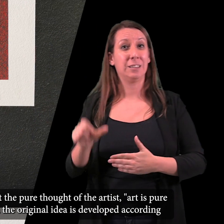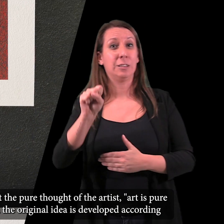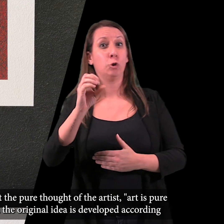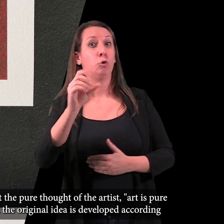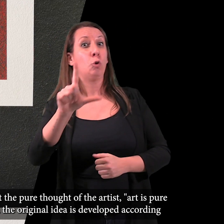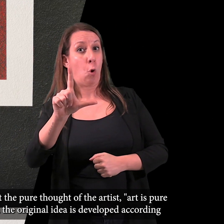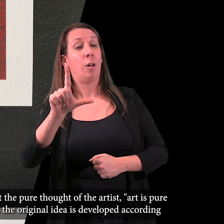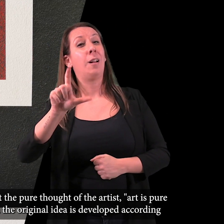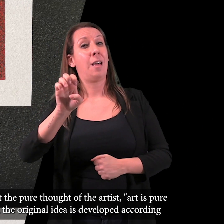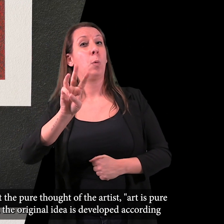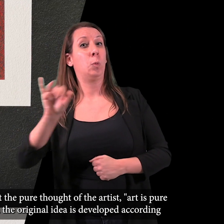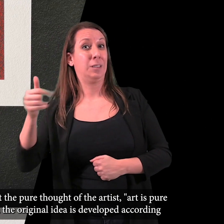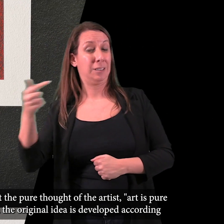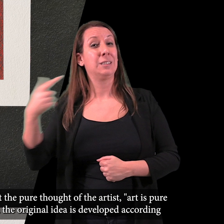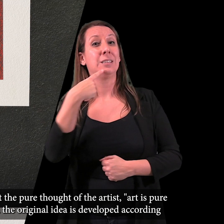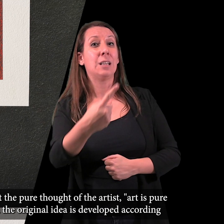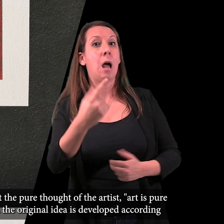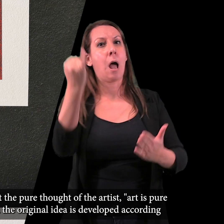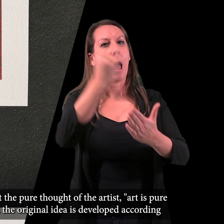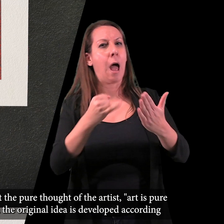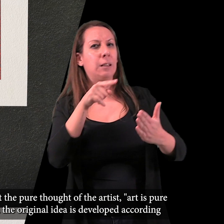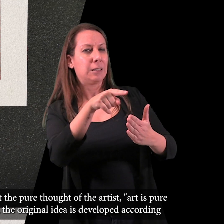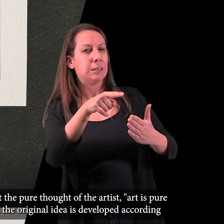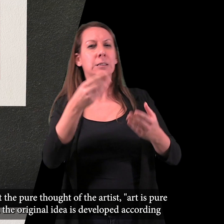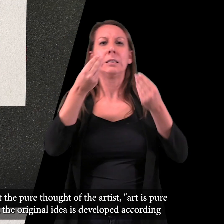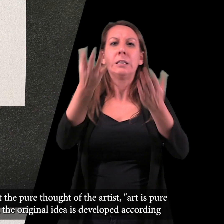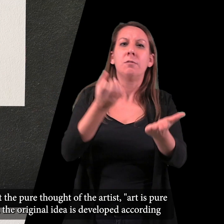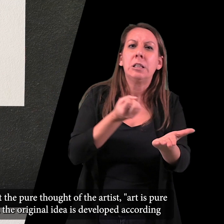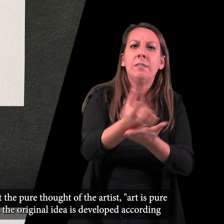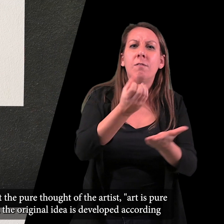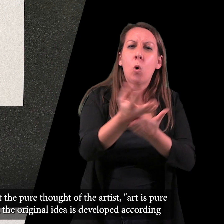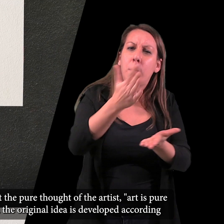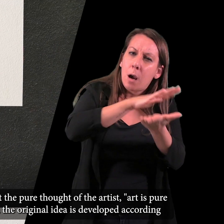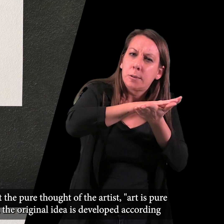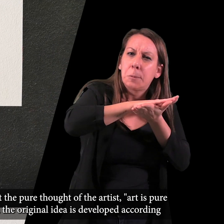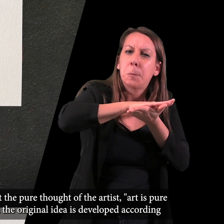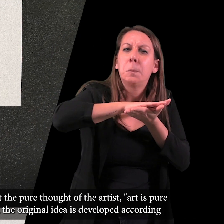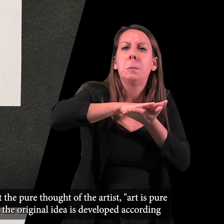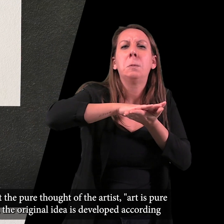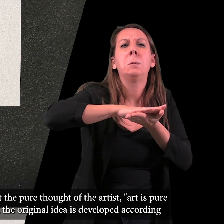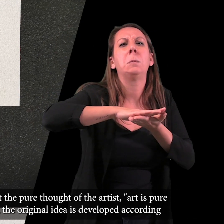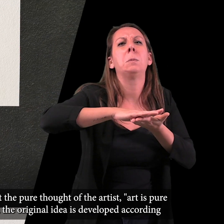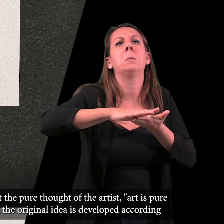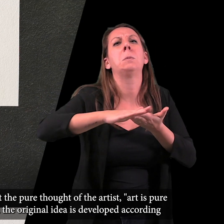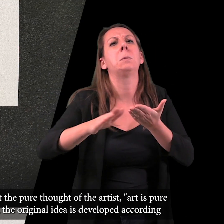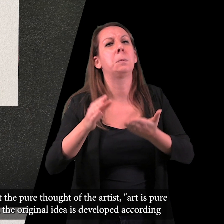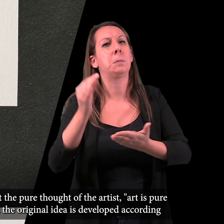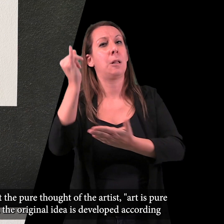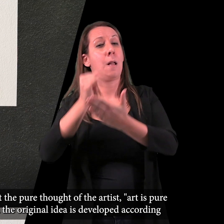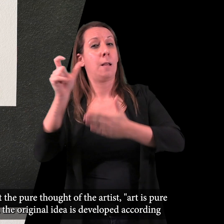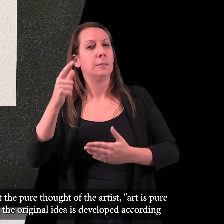For him, the work must reflect the pure thought of the artist. Art is